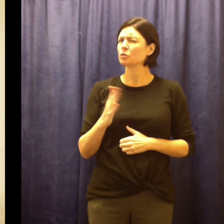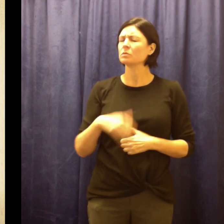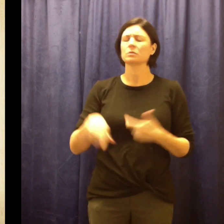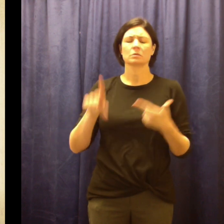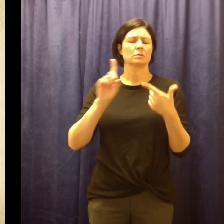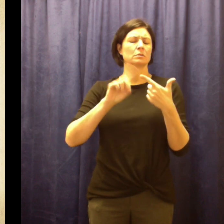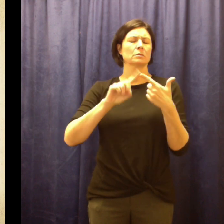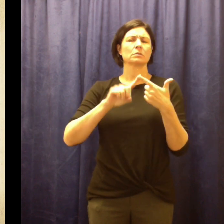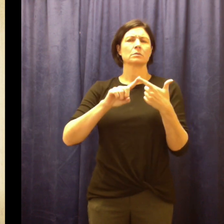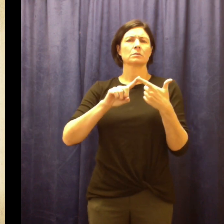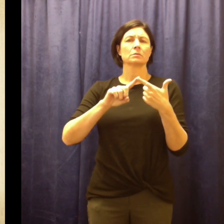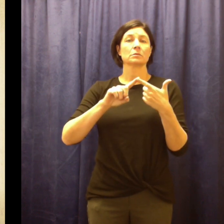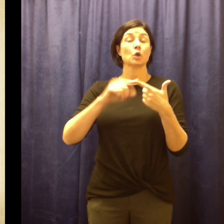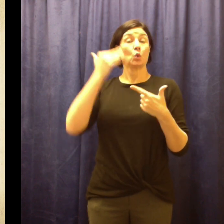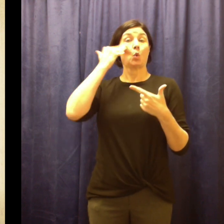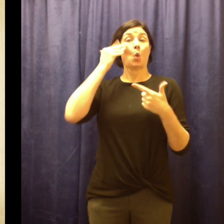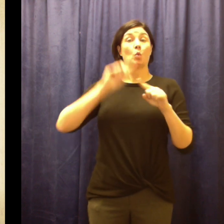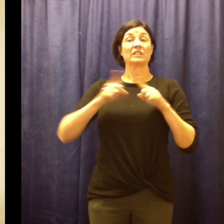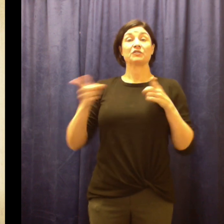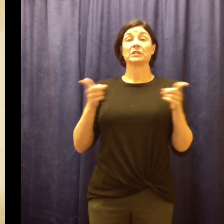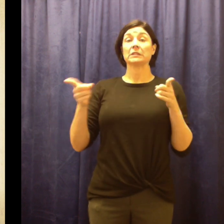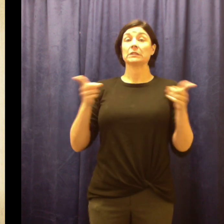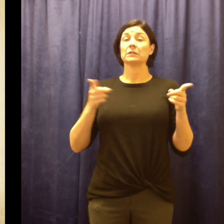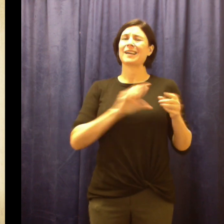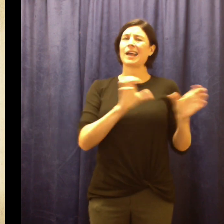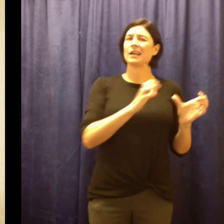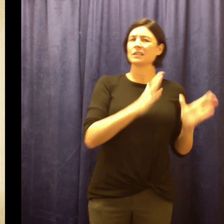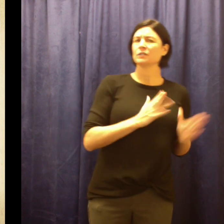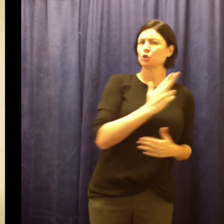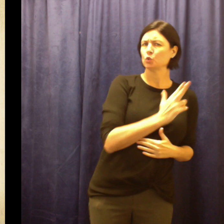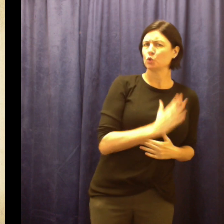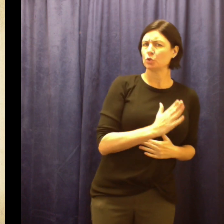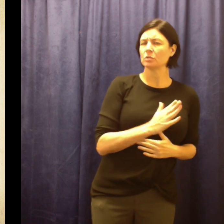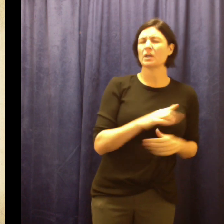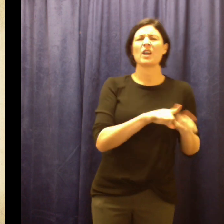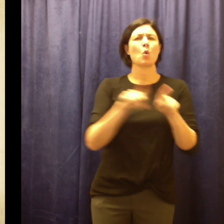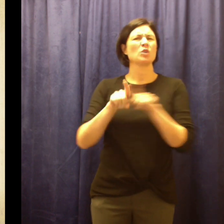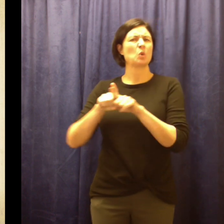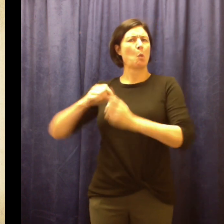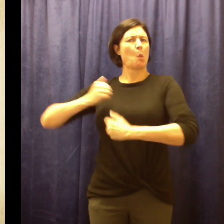Recognize the differences between active shooters and armed criminals.